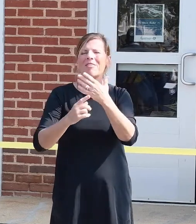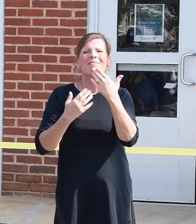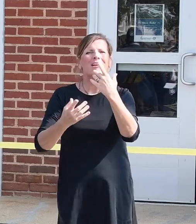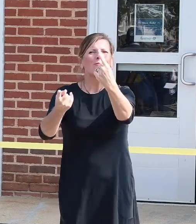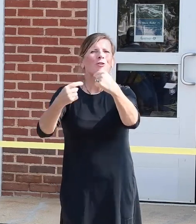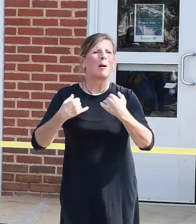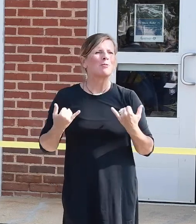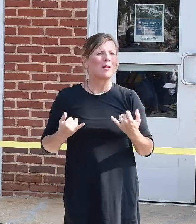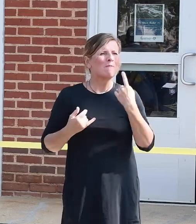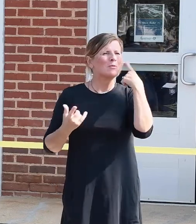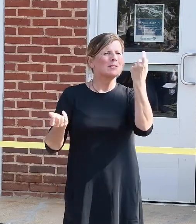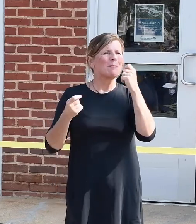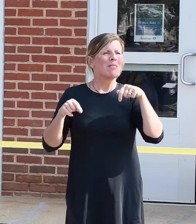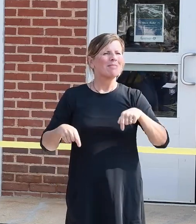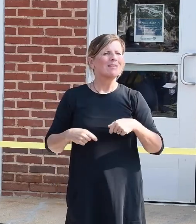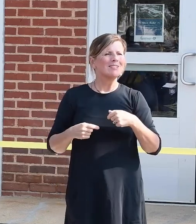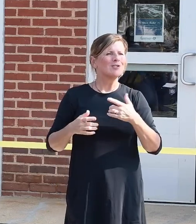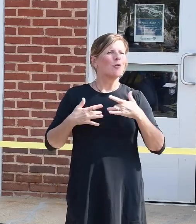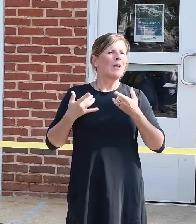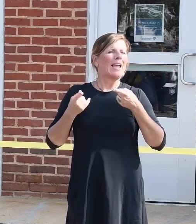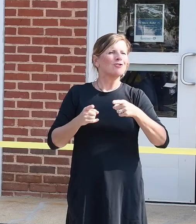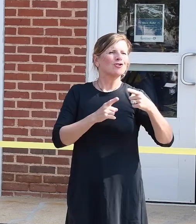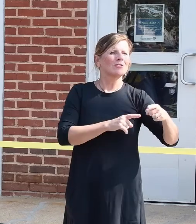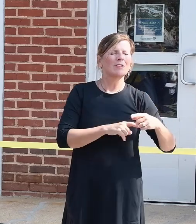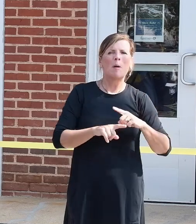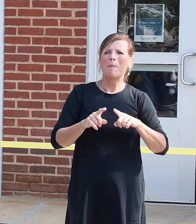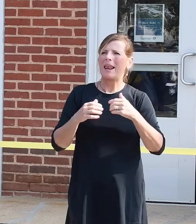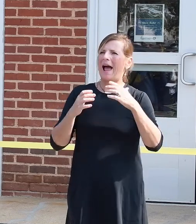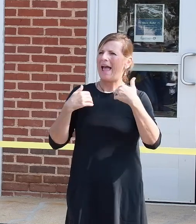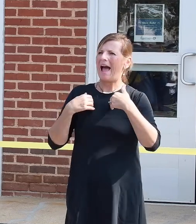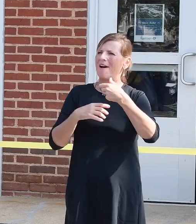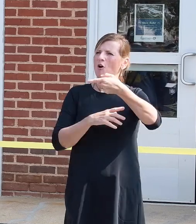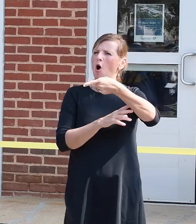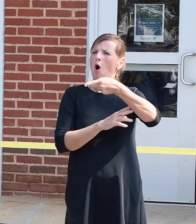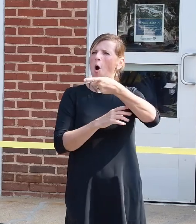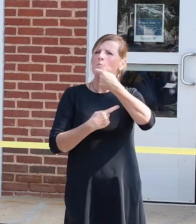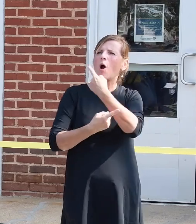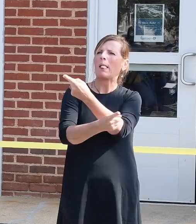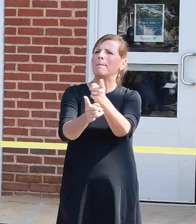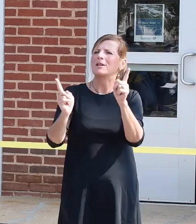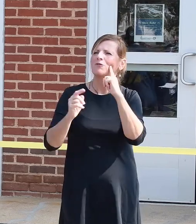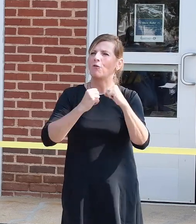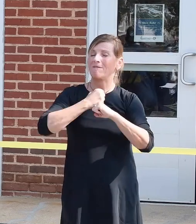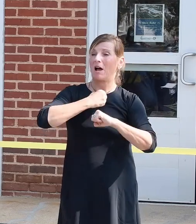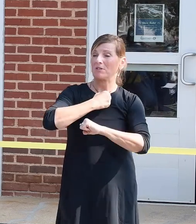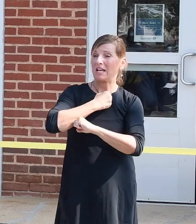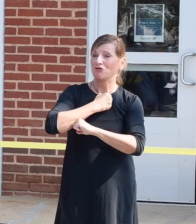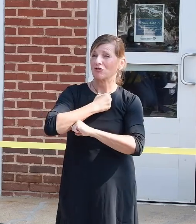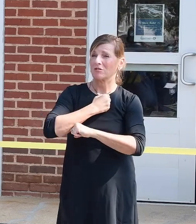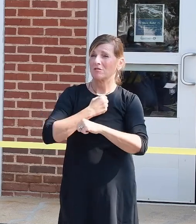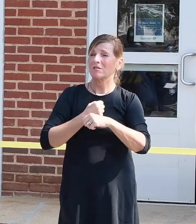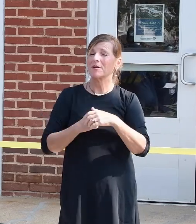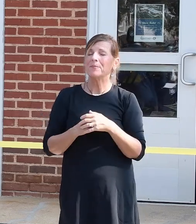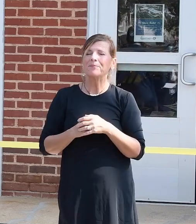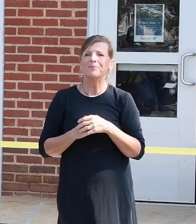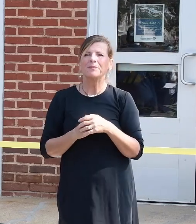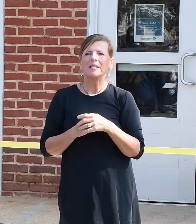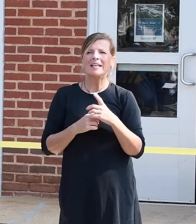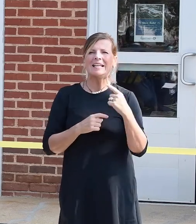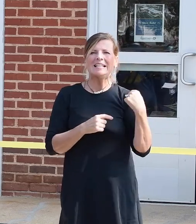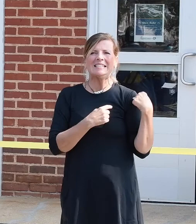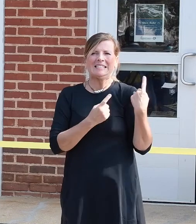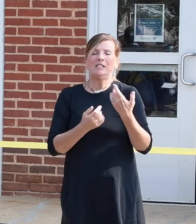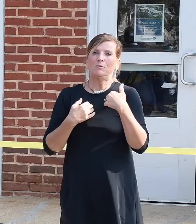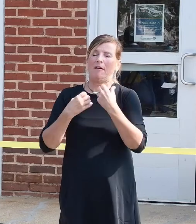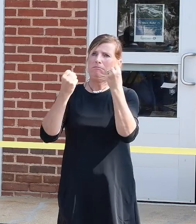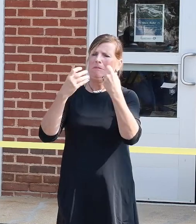momentous occasion. I do have a proclamation for the foundation, and since we've got a lot